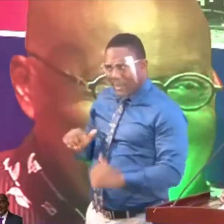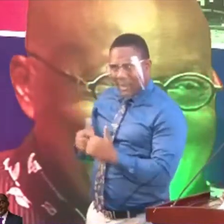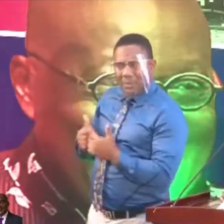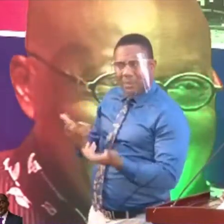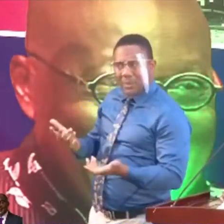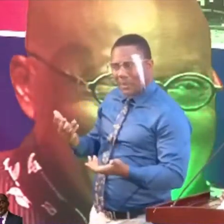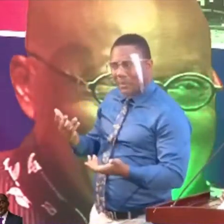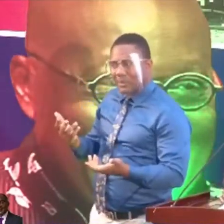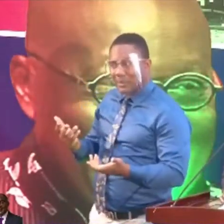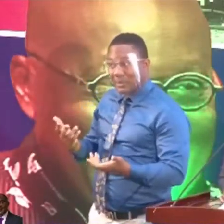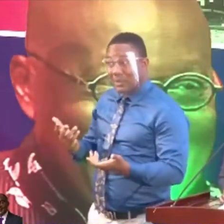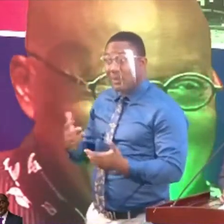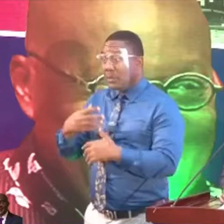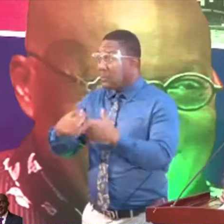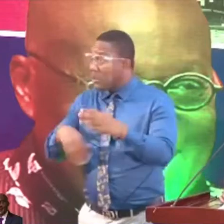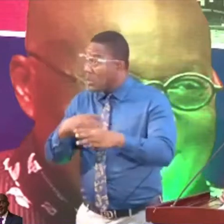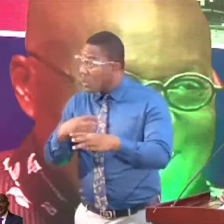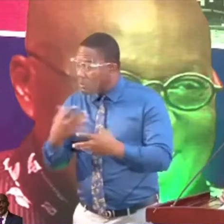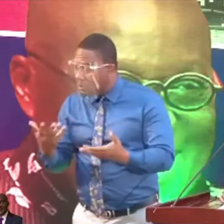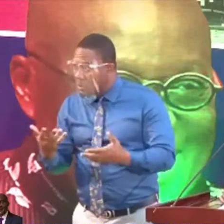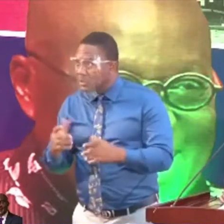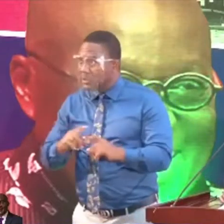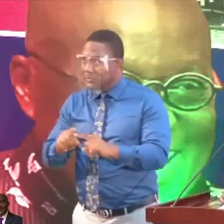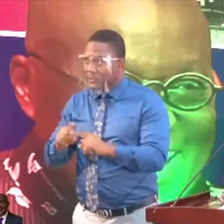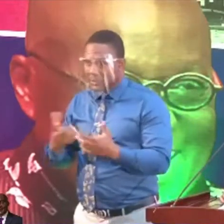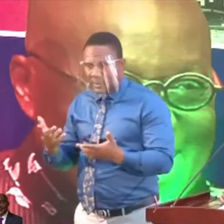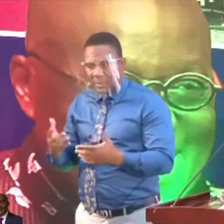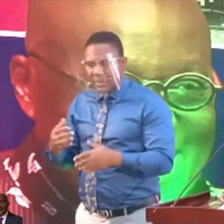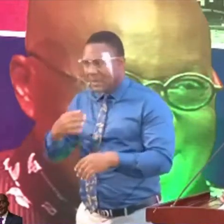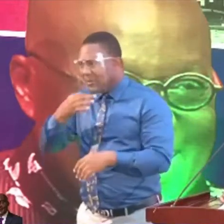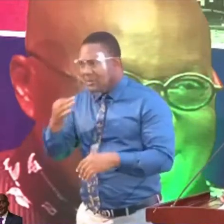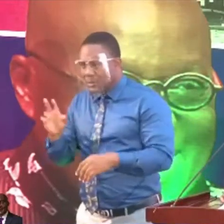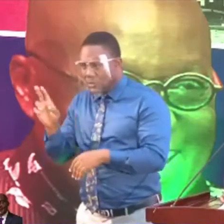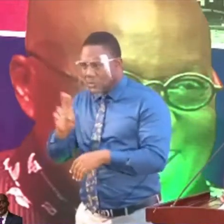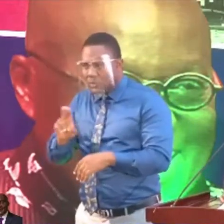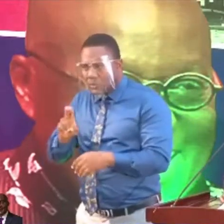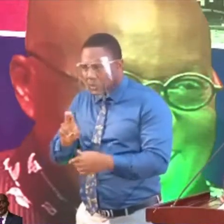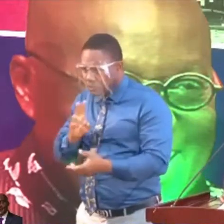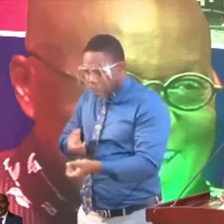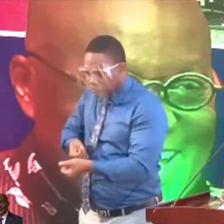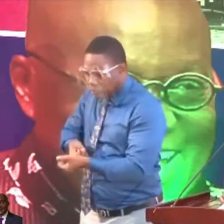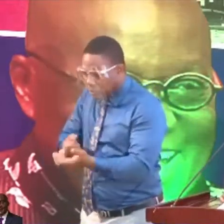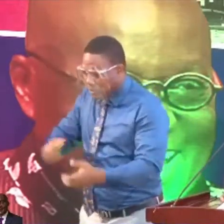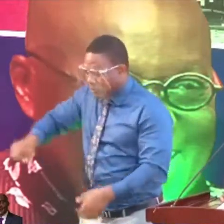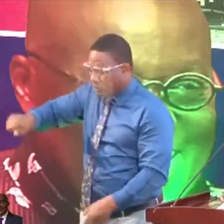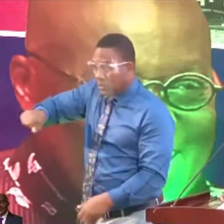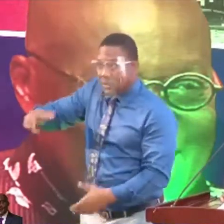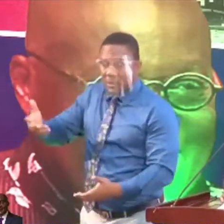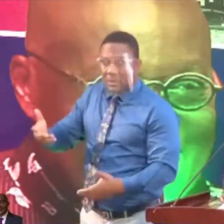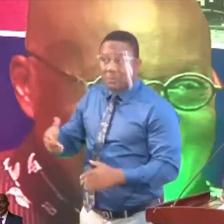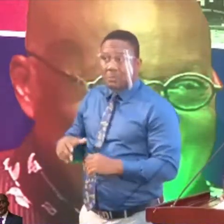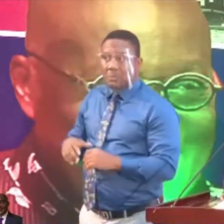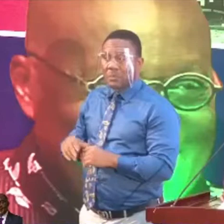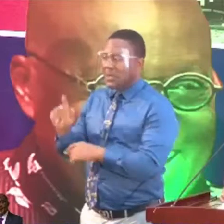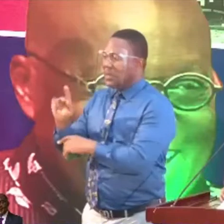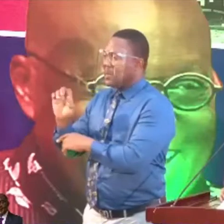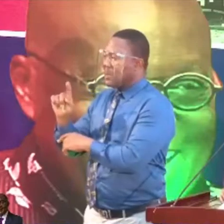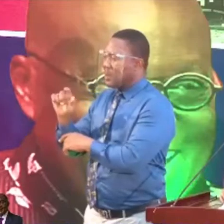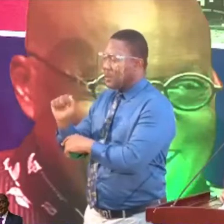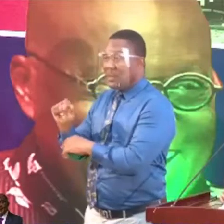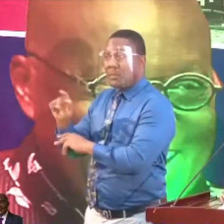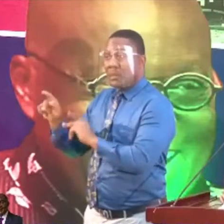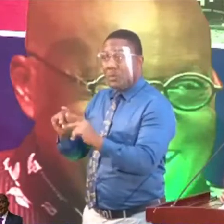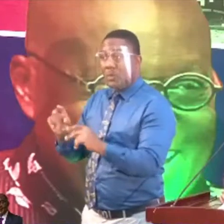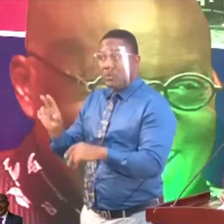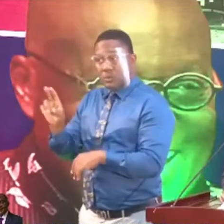Ghana, farmers do irrigation using different systems. For example, the people of Angloga Keta area